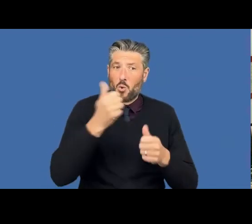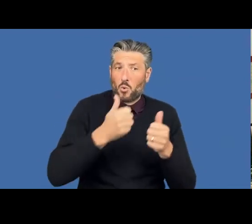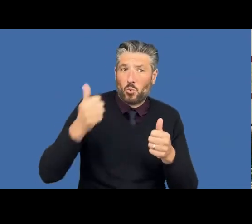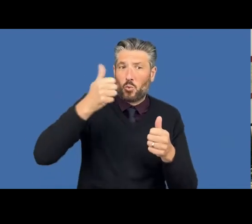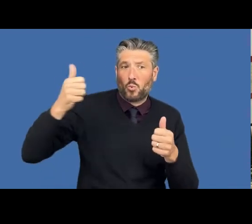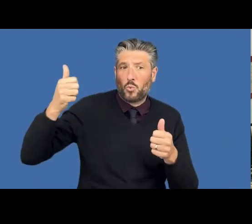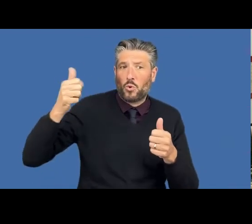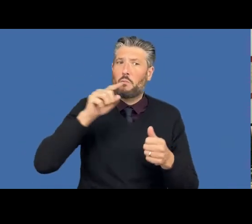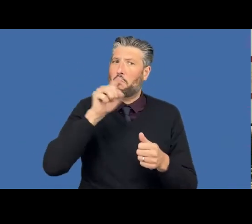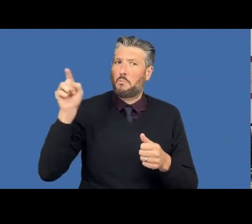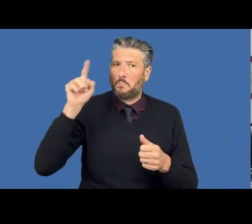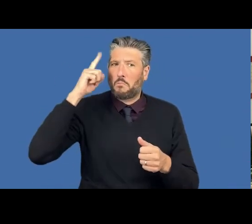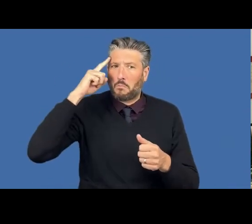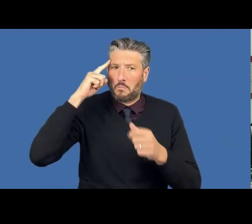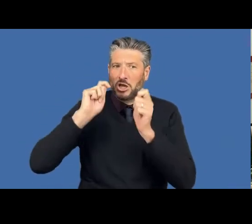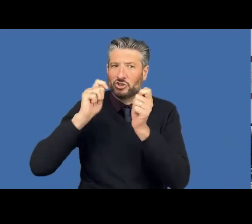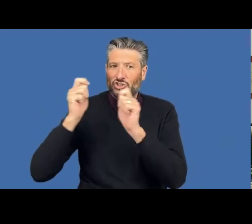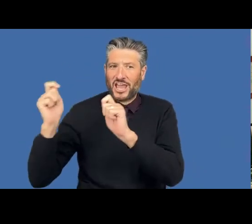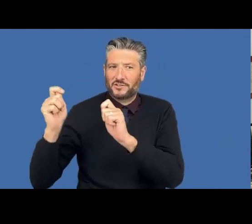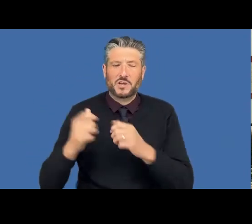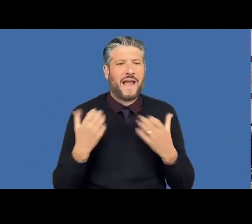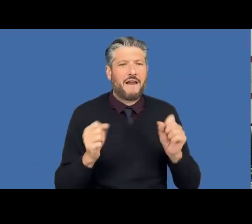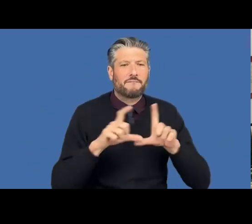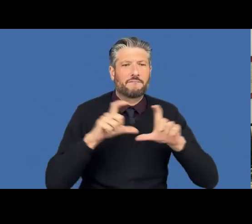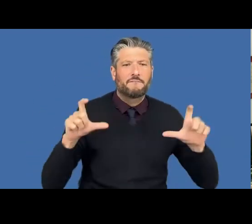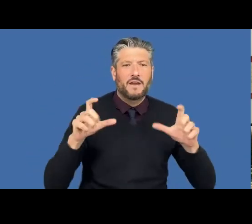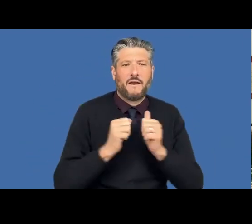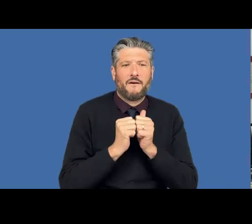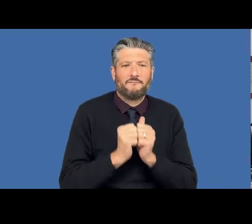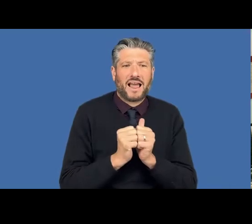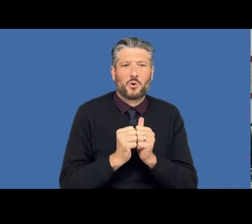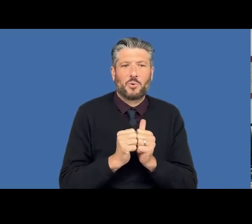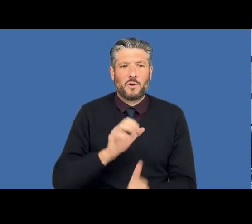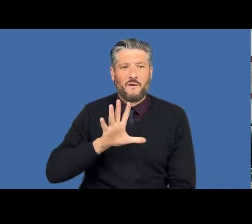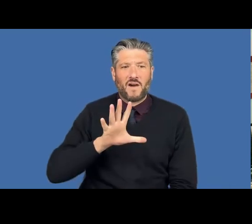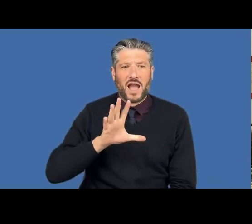500, where 500 of top CEOs around